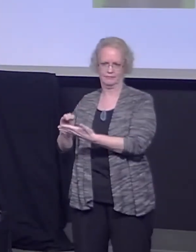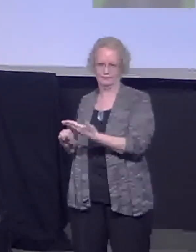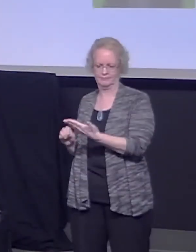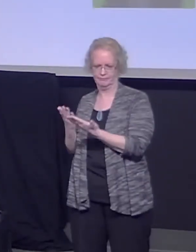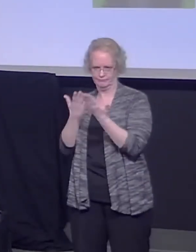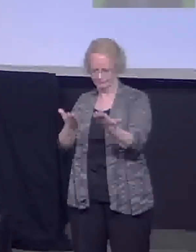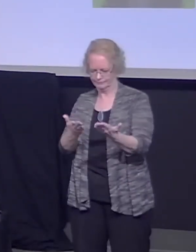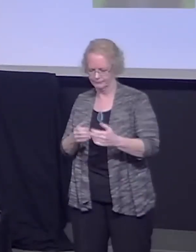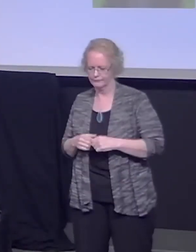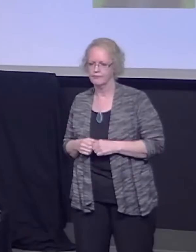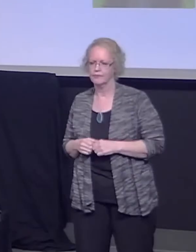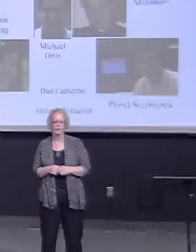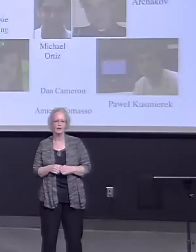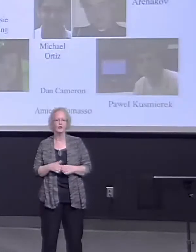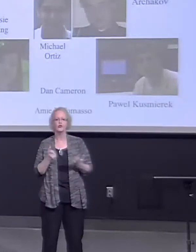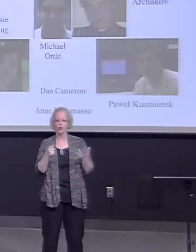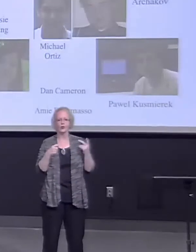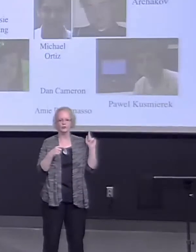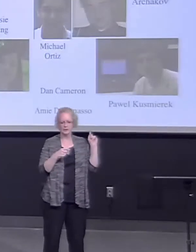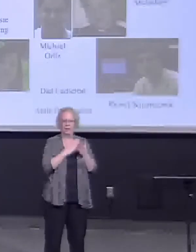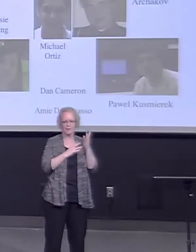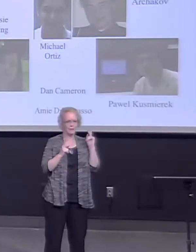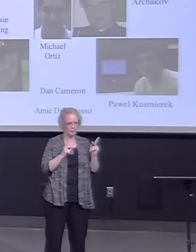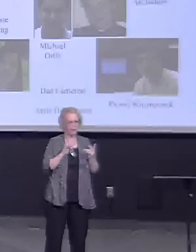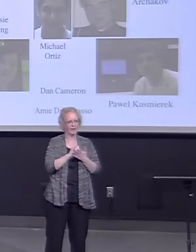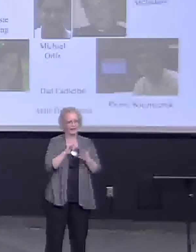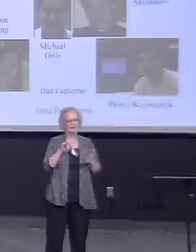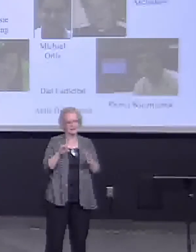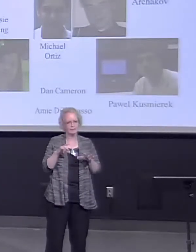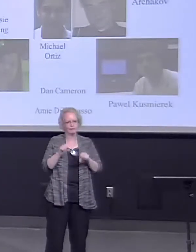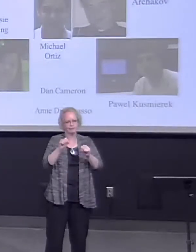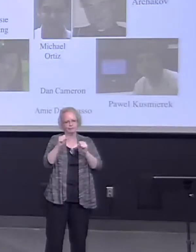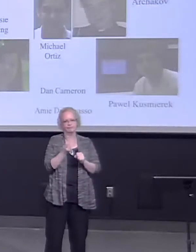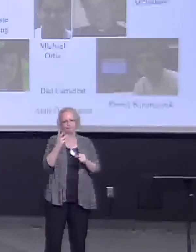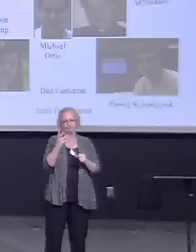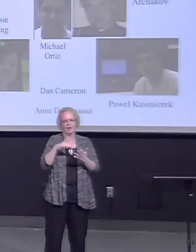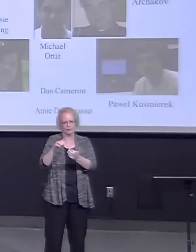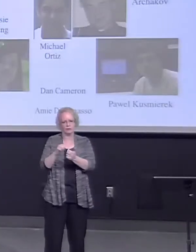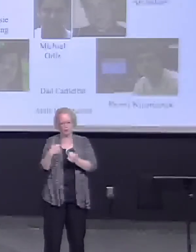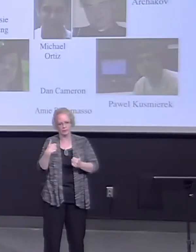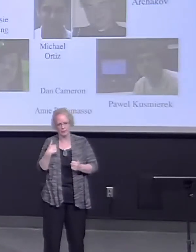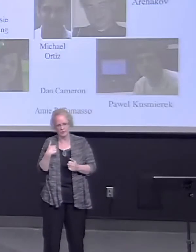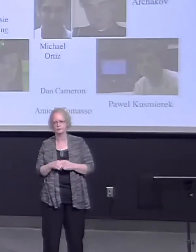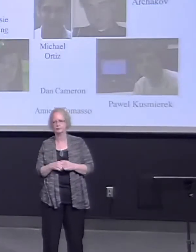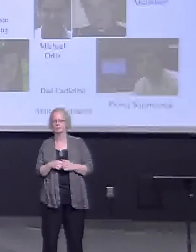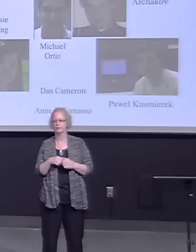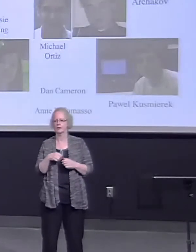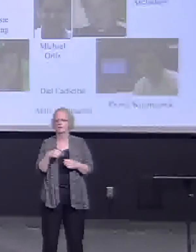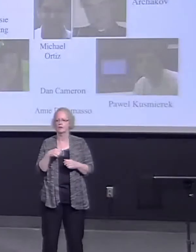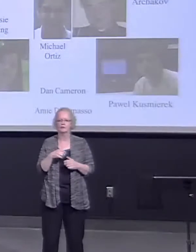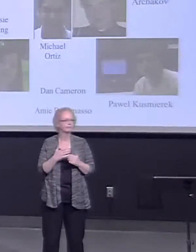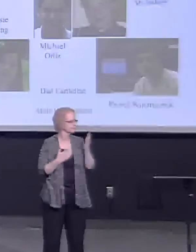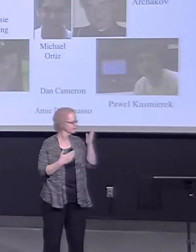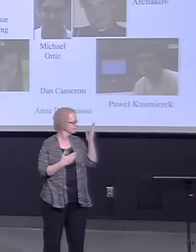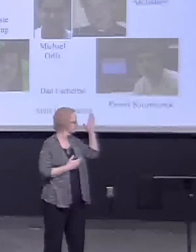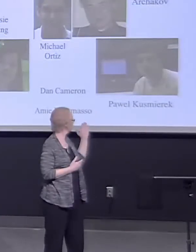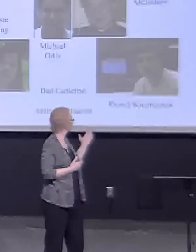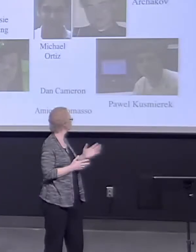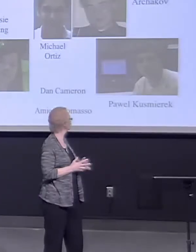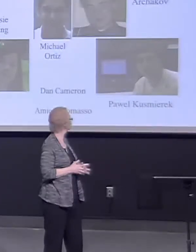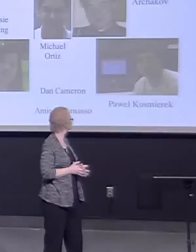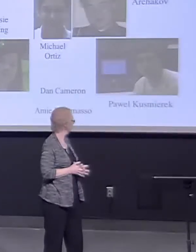who did some of these older studies with me. Pavel Kuzmarek has been in the lab for over 10 years now. And